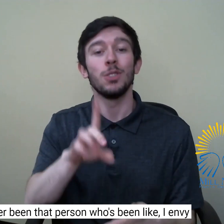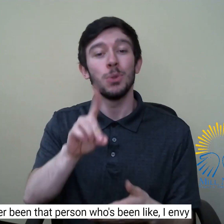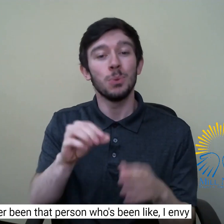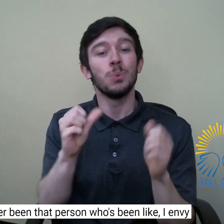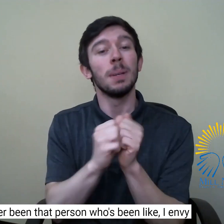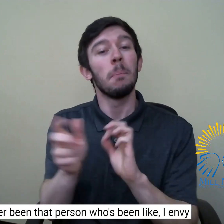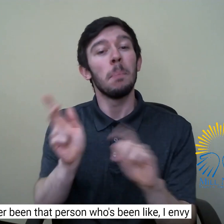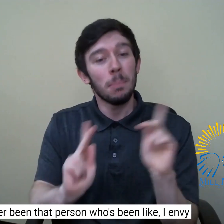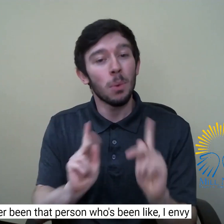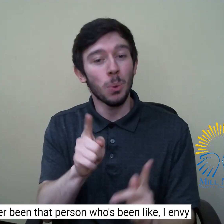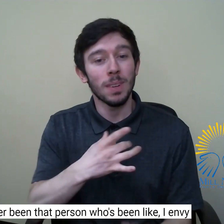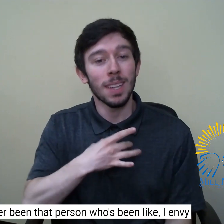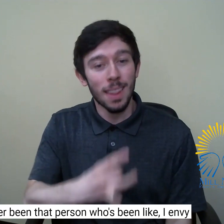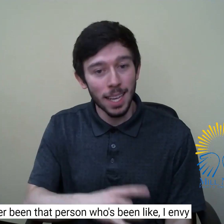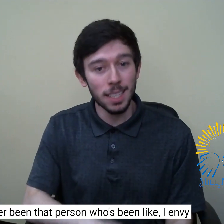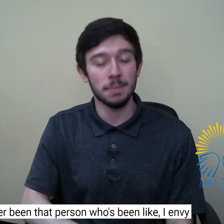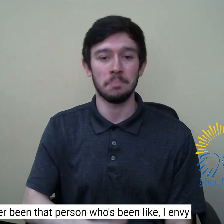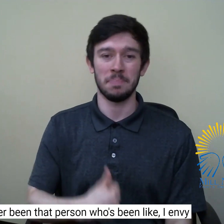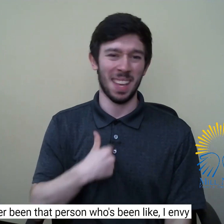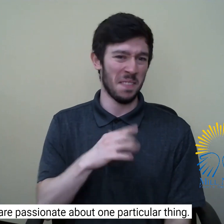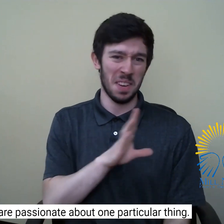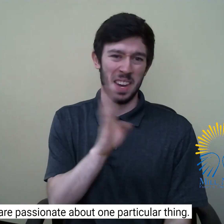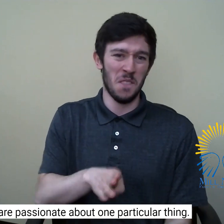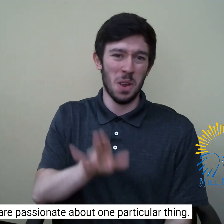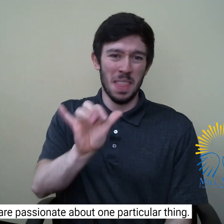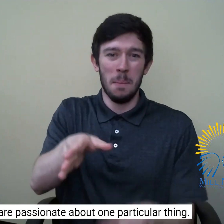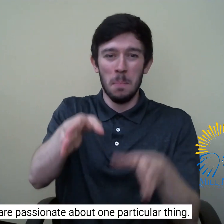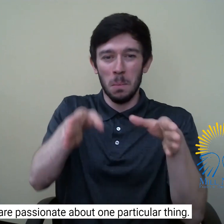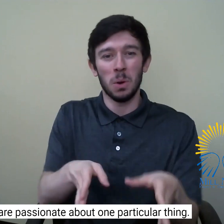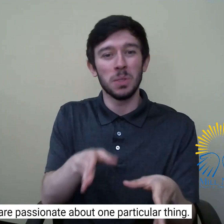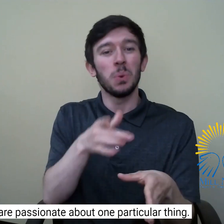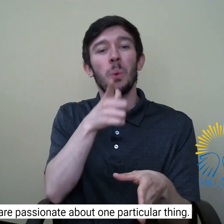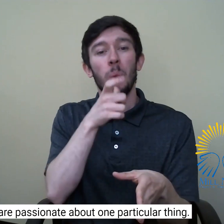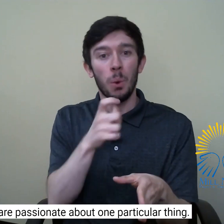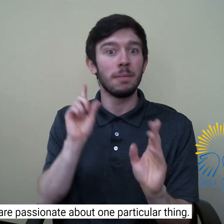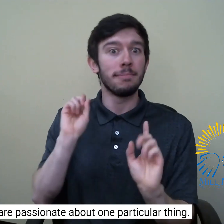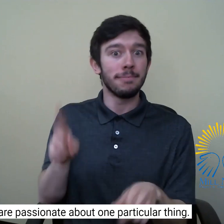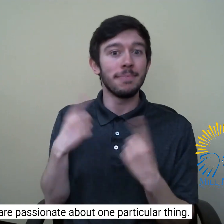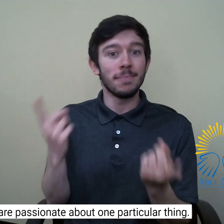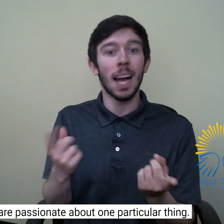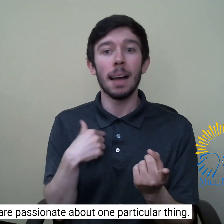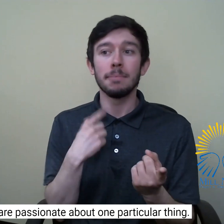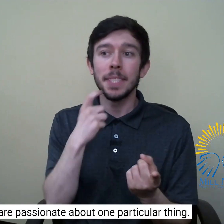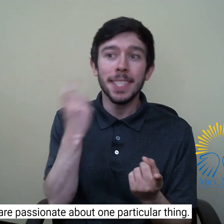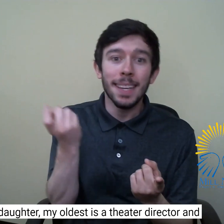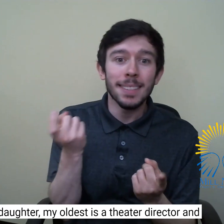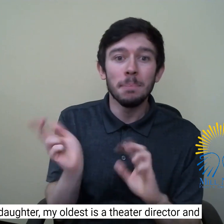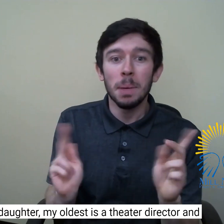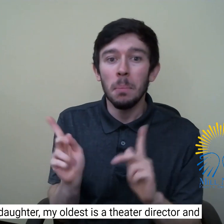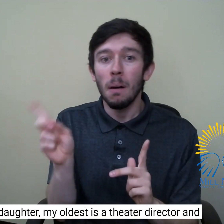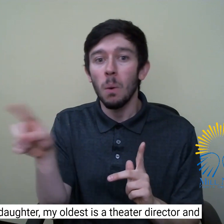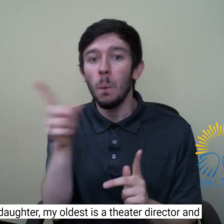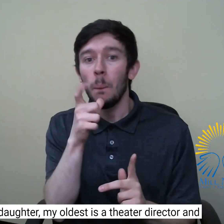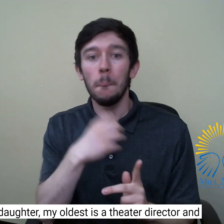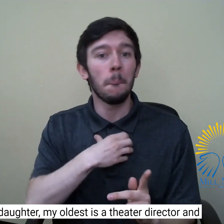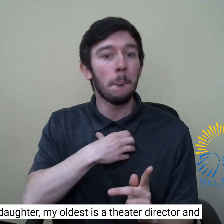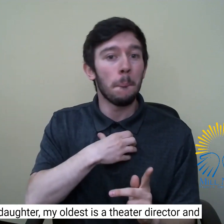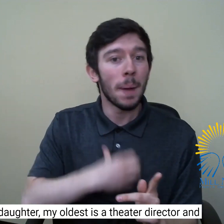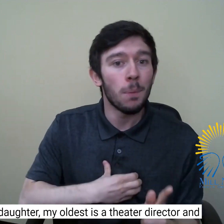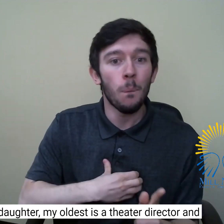person who's been like, I envy people who are passionate about one particular thing. My daughter, my oldest, is a theater